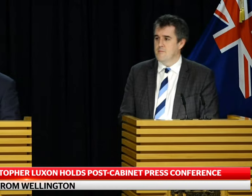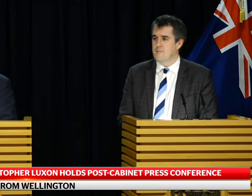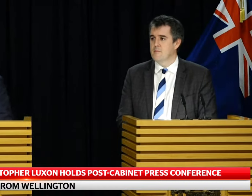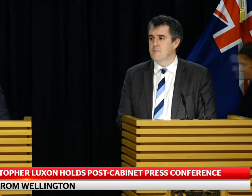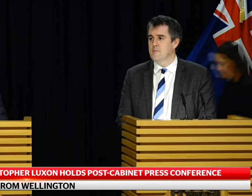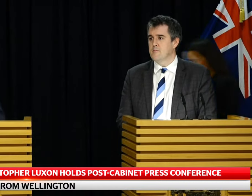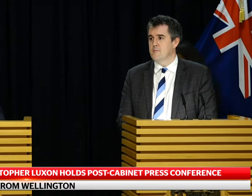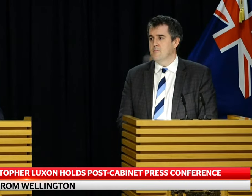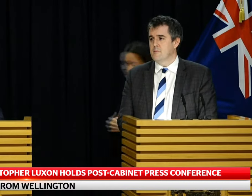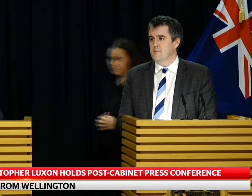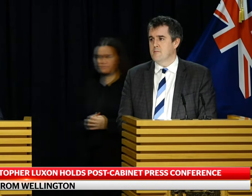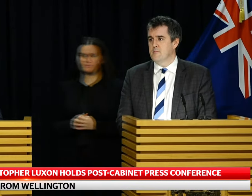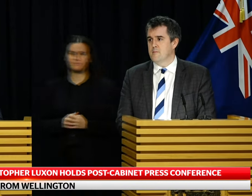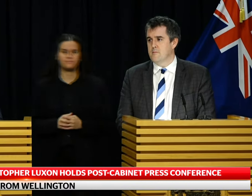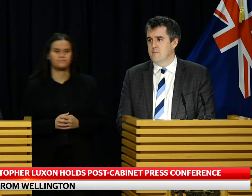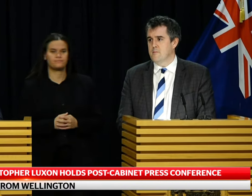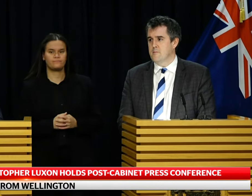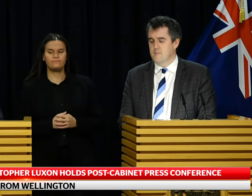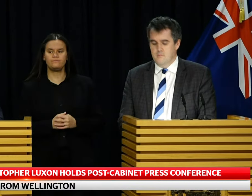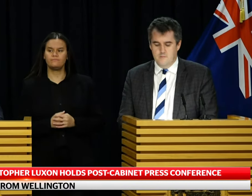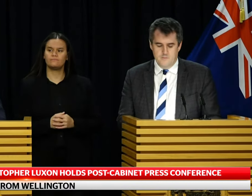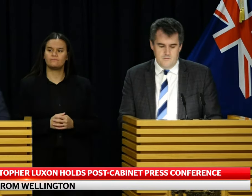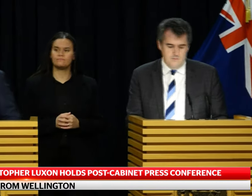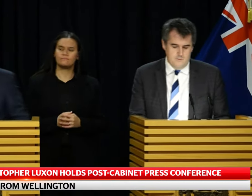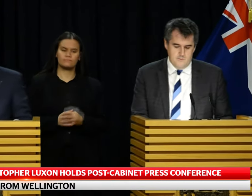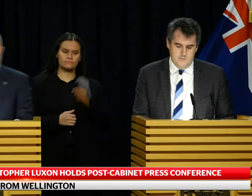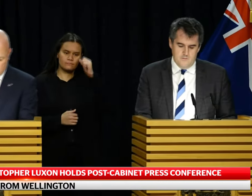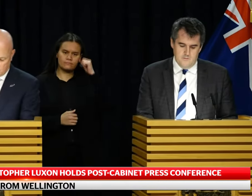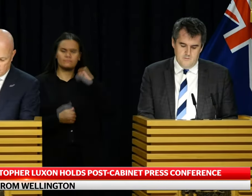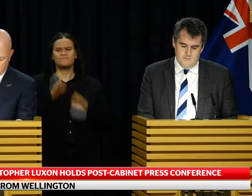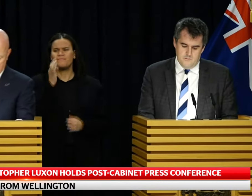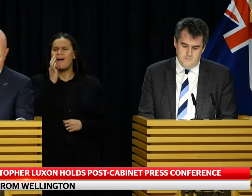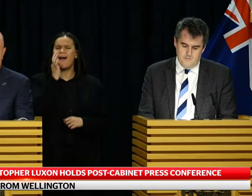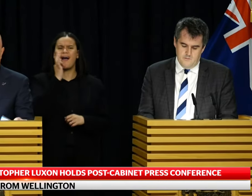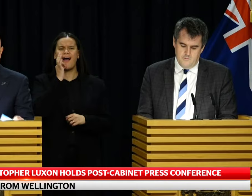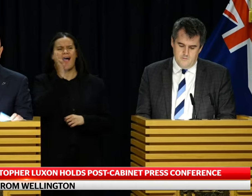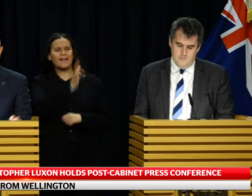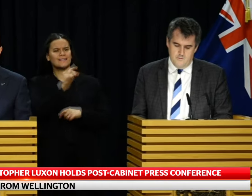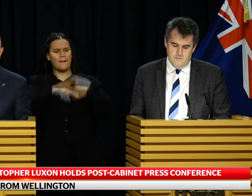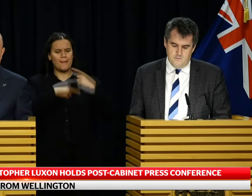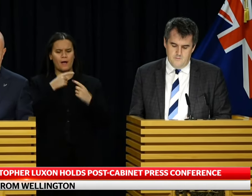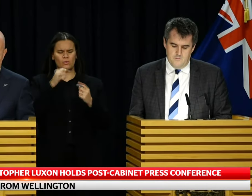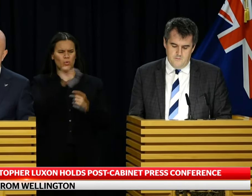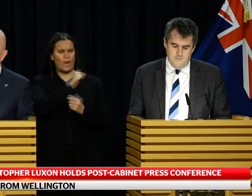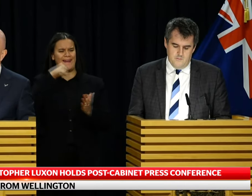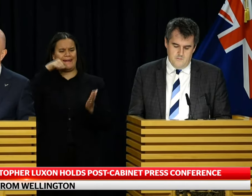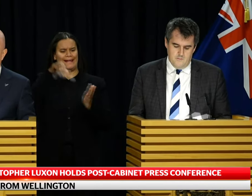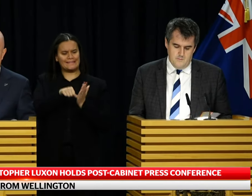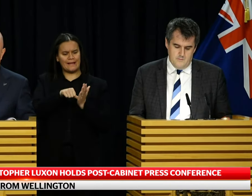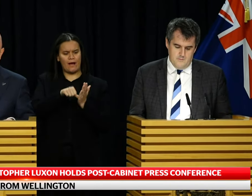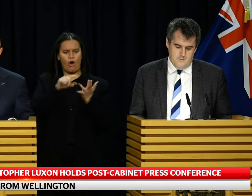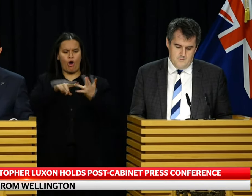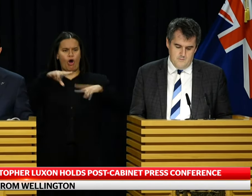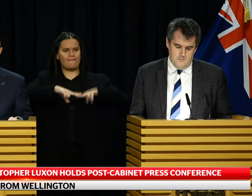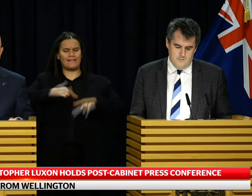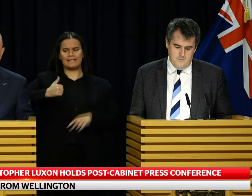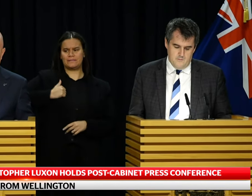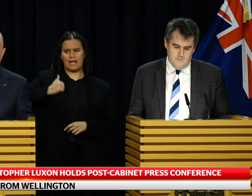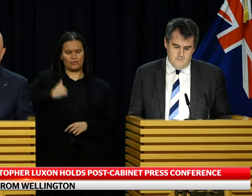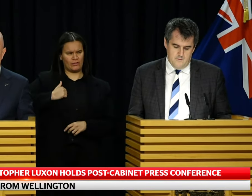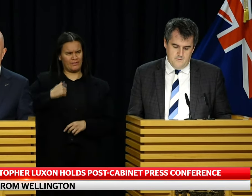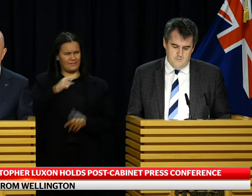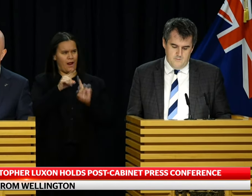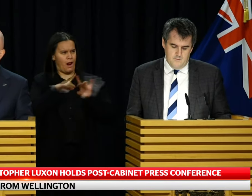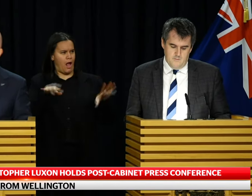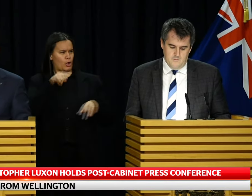couple more questions. Yep. Because looking at the letter of expectation you've sent, I mean, it is, if you boil it down, it looks like micromanagement.